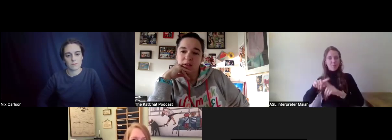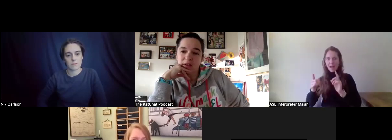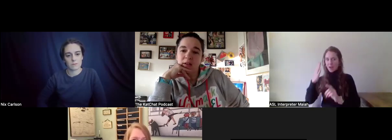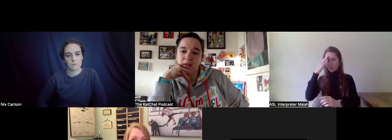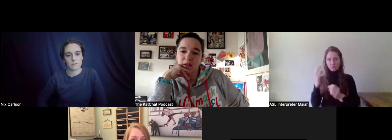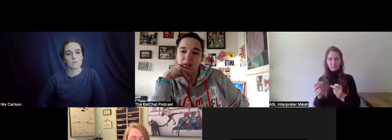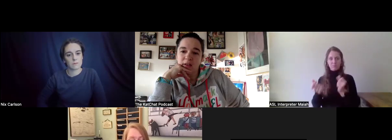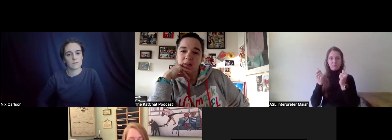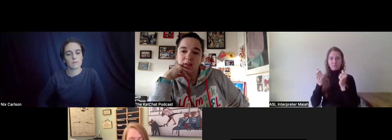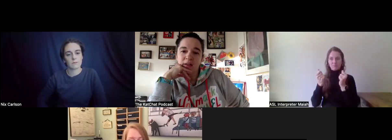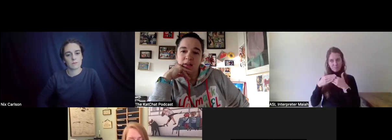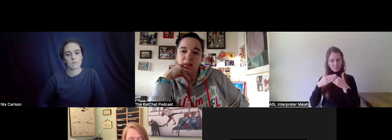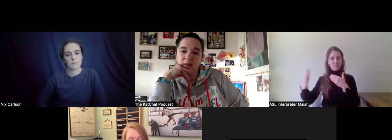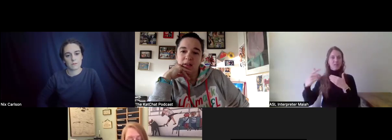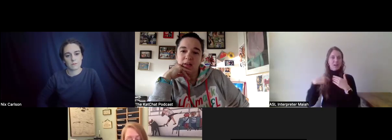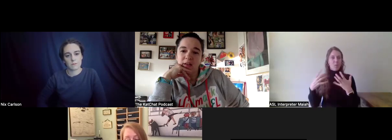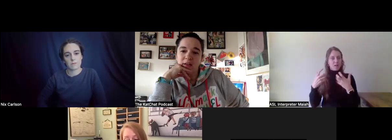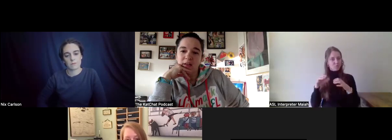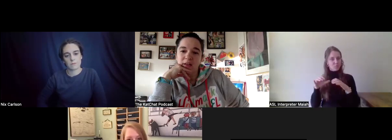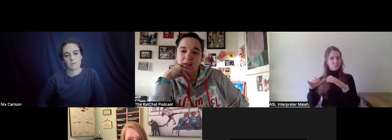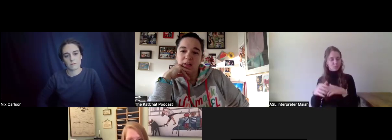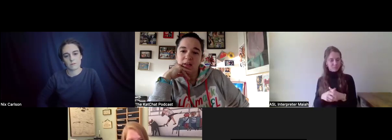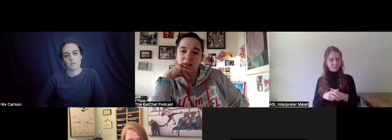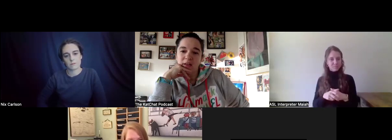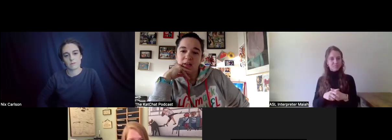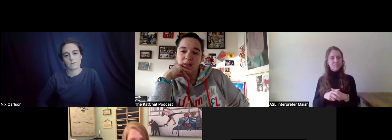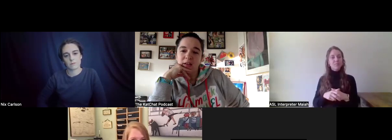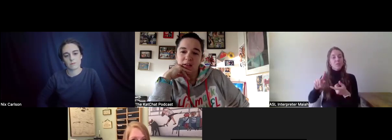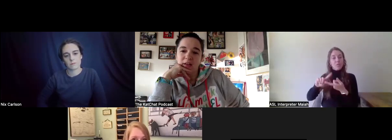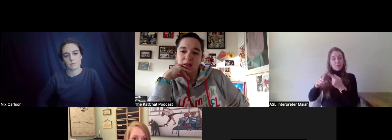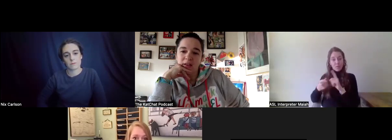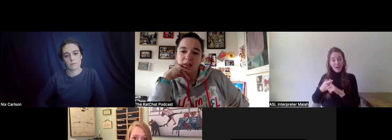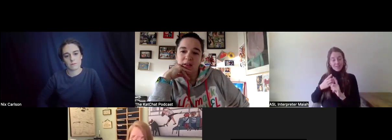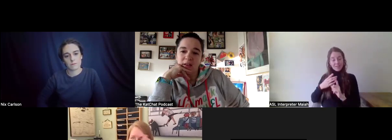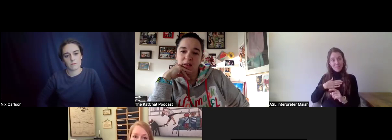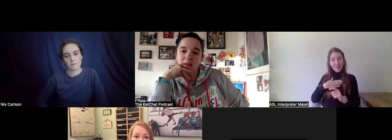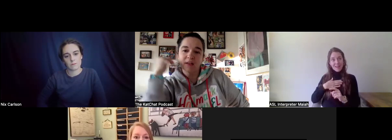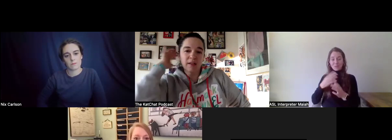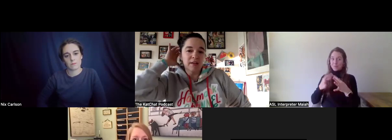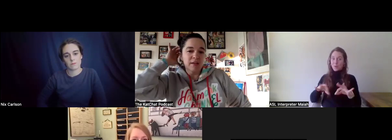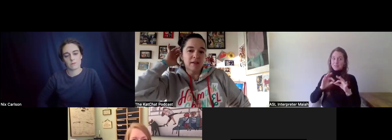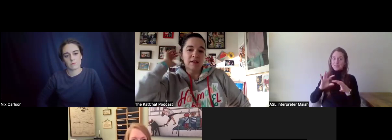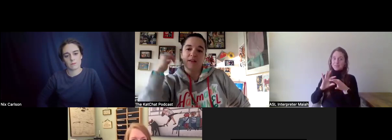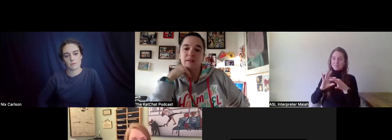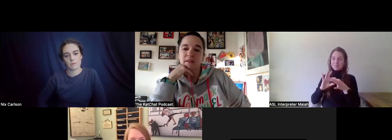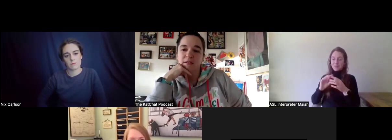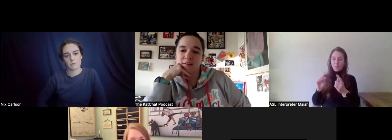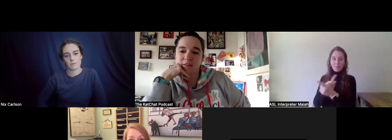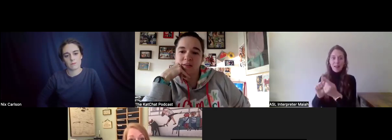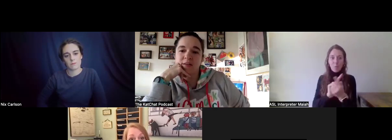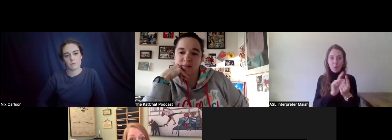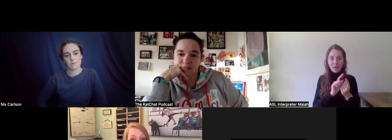to do. Uh, so a friend of mine talk about networking, the importance of networking. I've kept up my networks